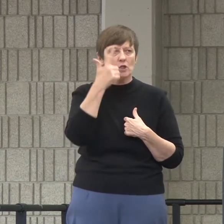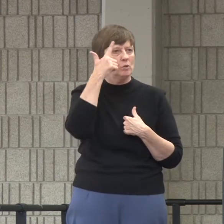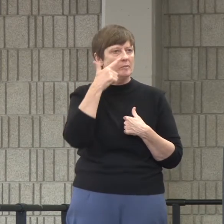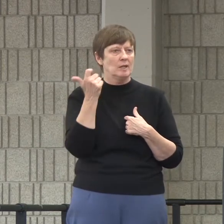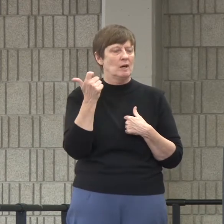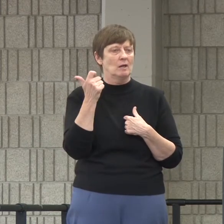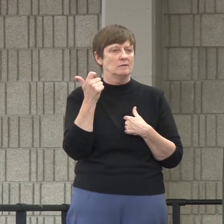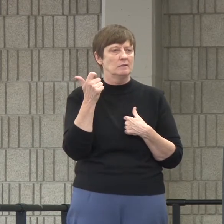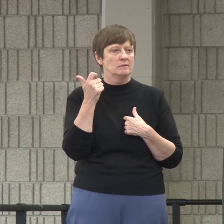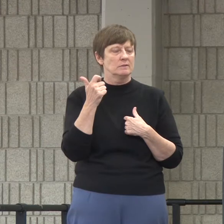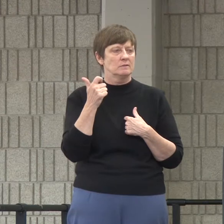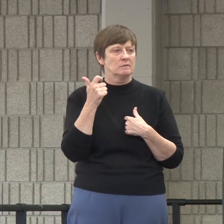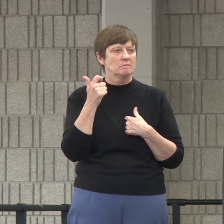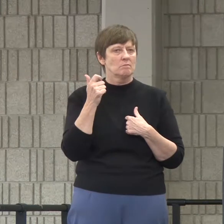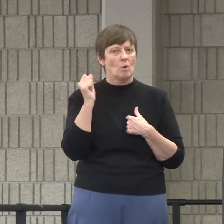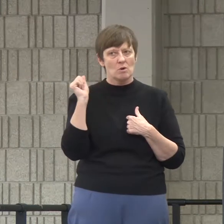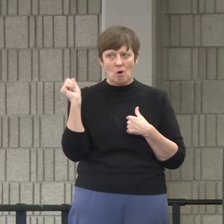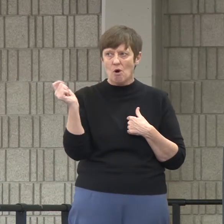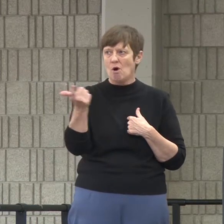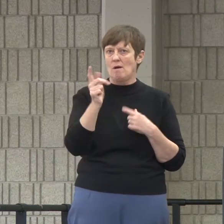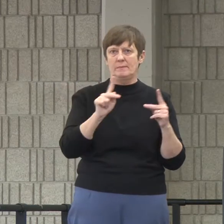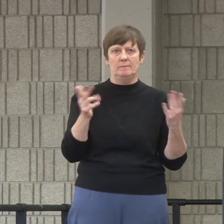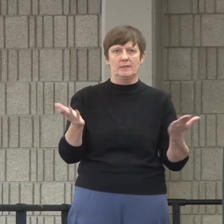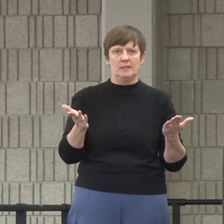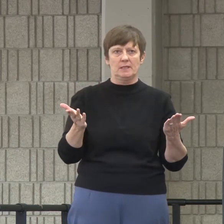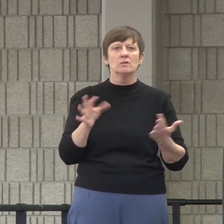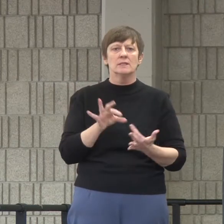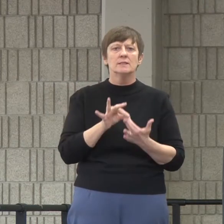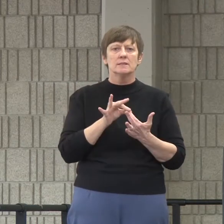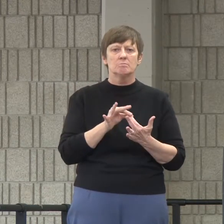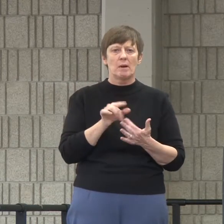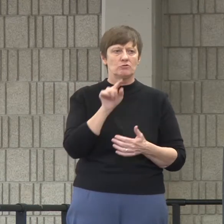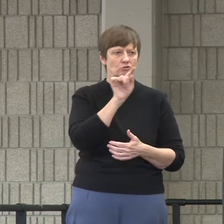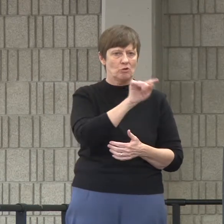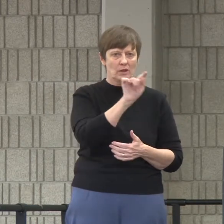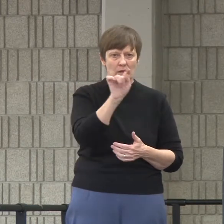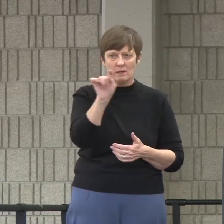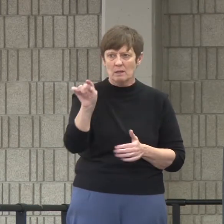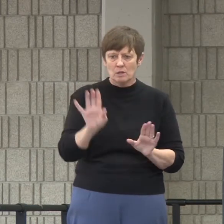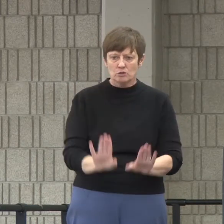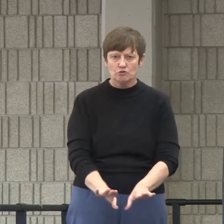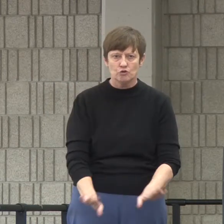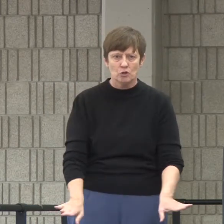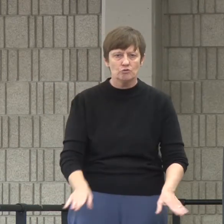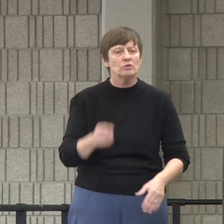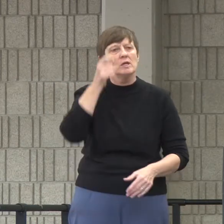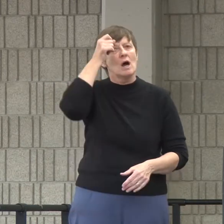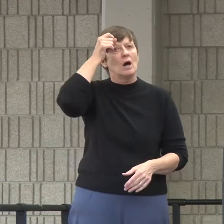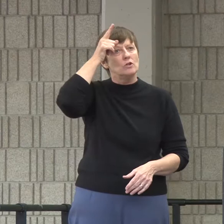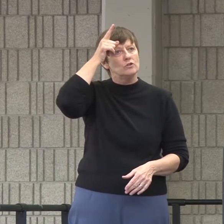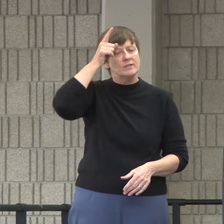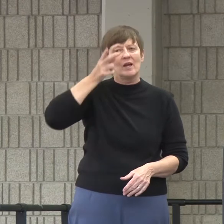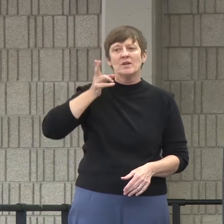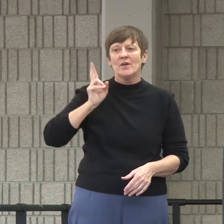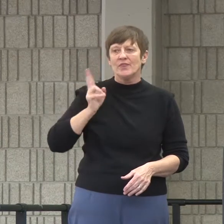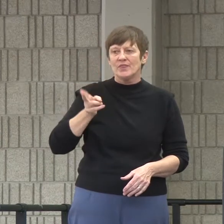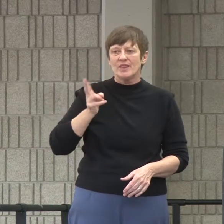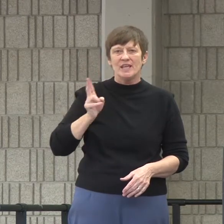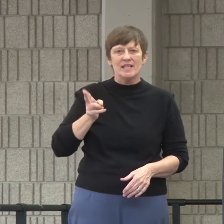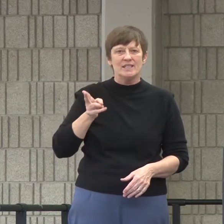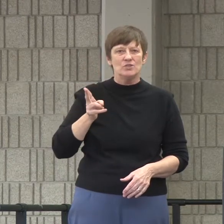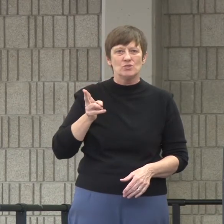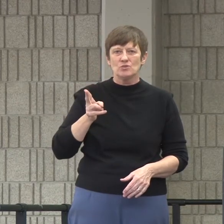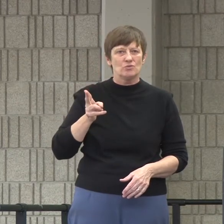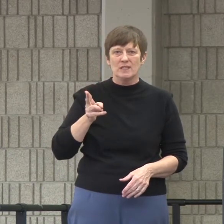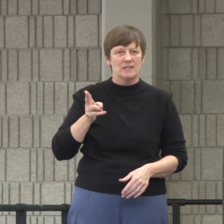want everyone in the room, especially the young children, to understand that this history is so close to